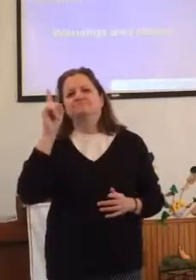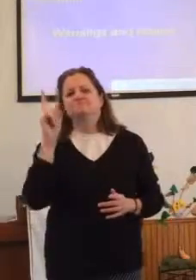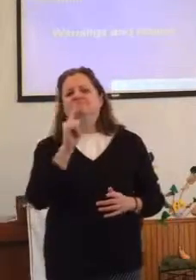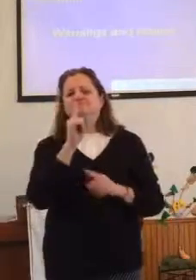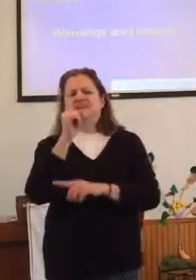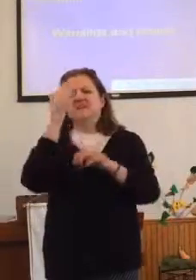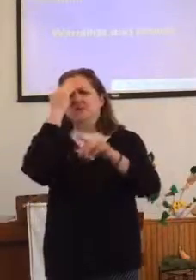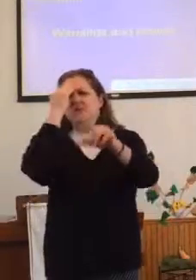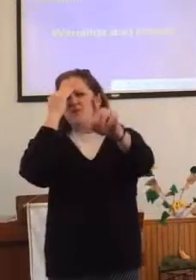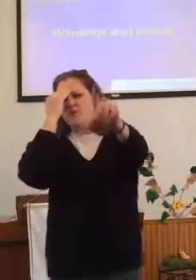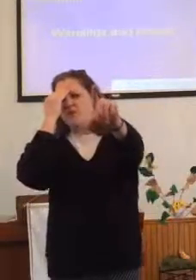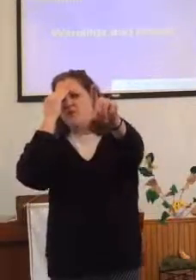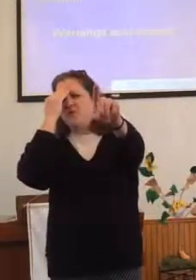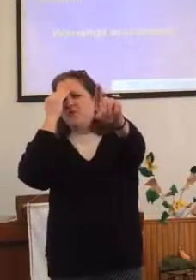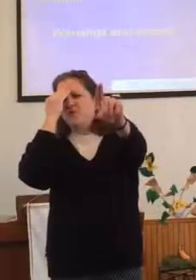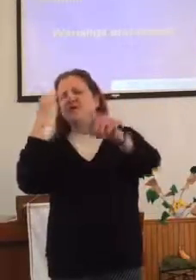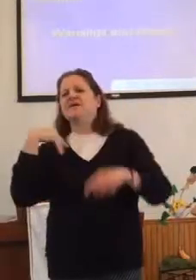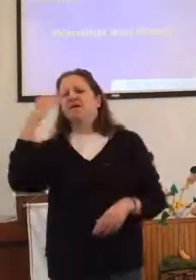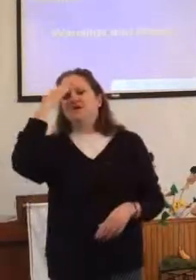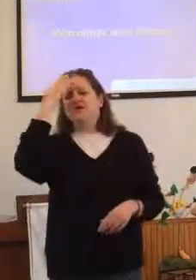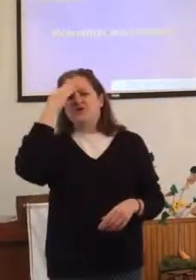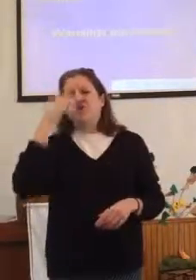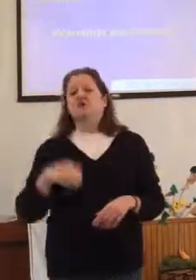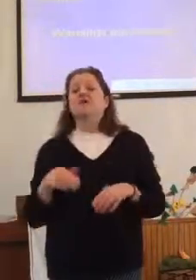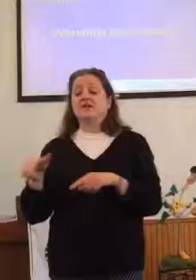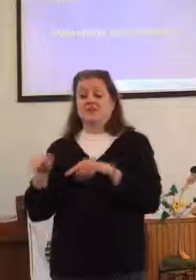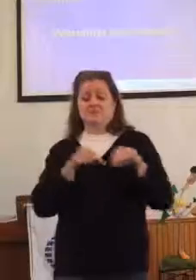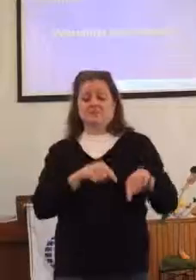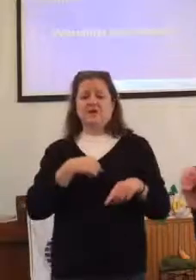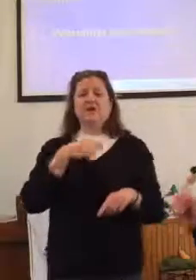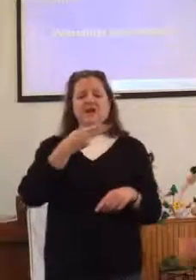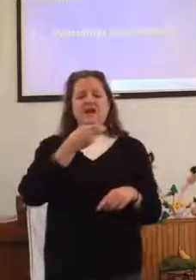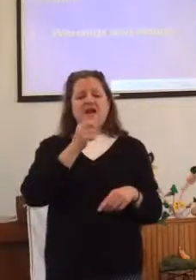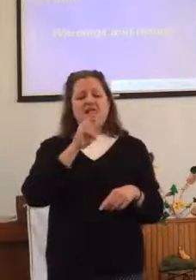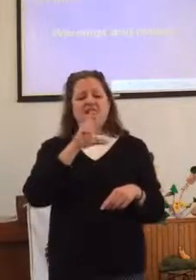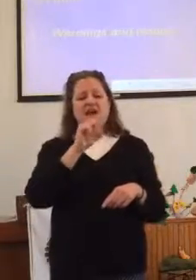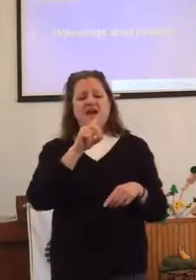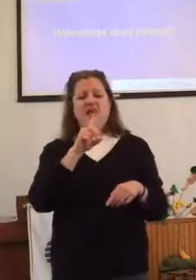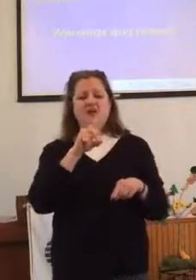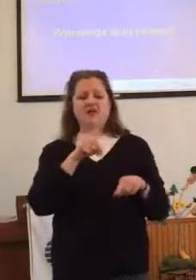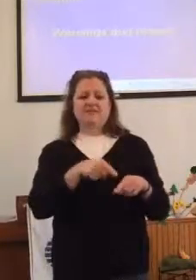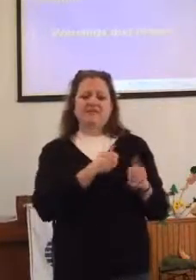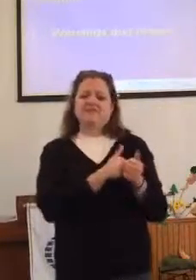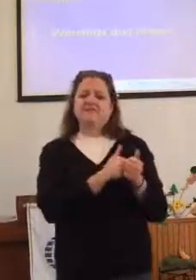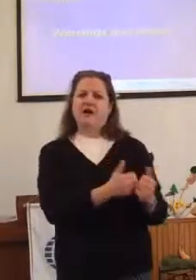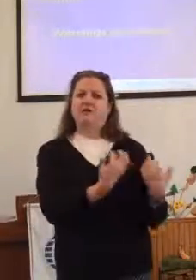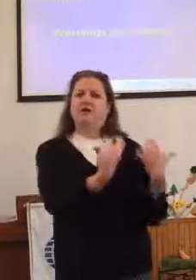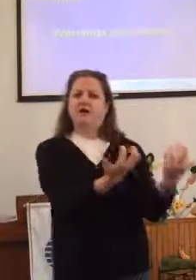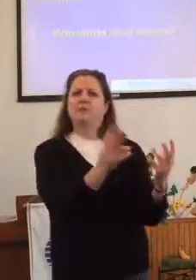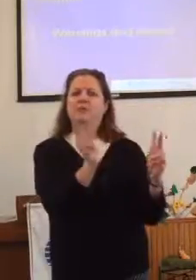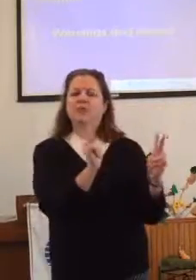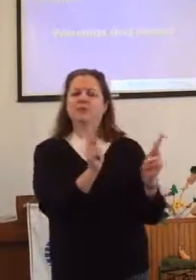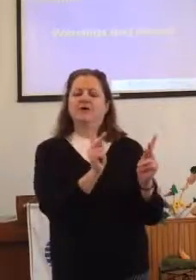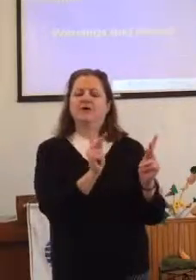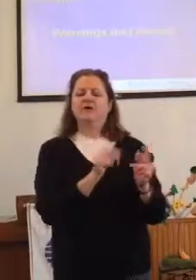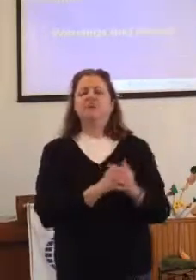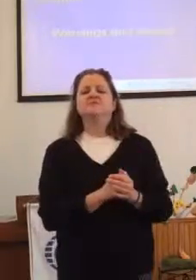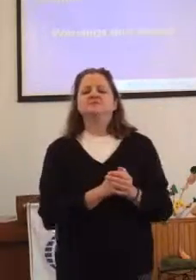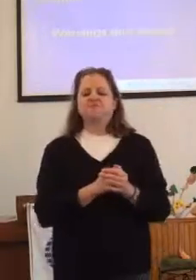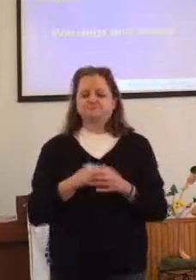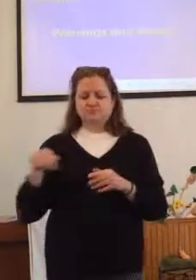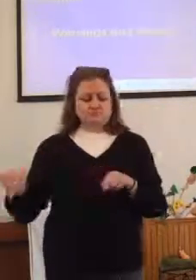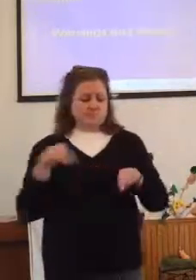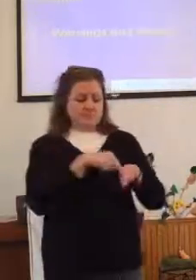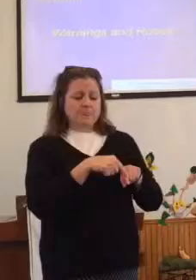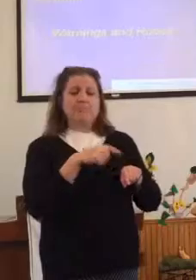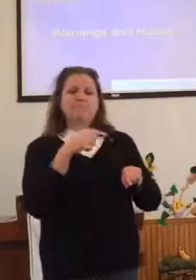Jerusalem. He knew that Herod was a puppet placed by the Romans. And Jesus knew that Herod feared